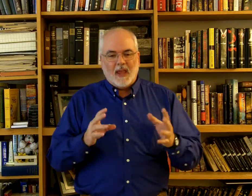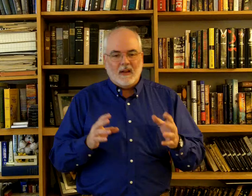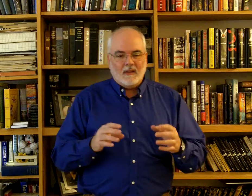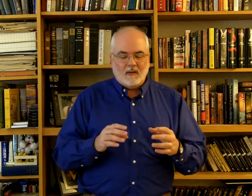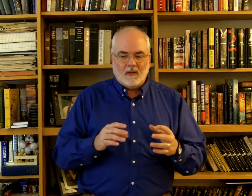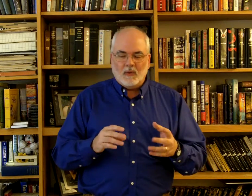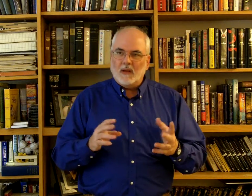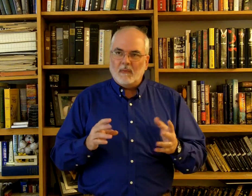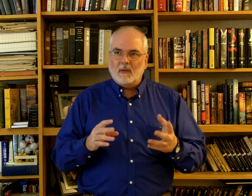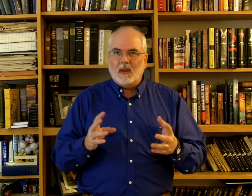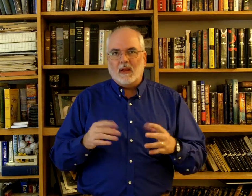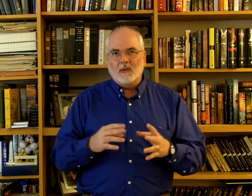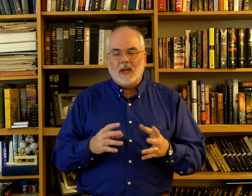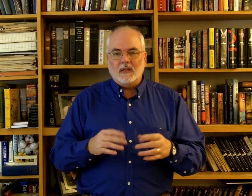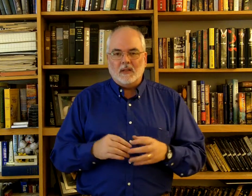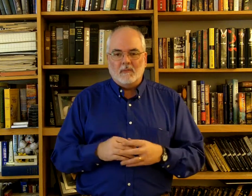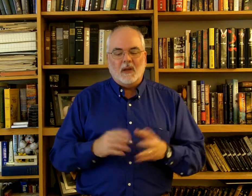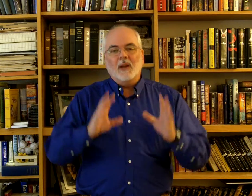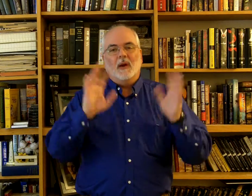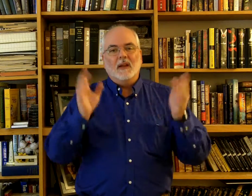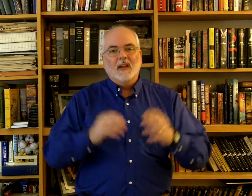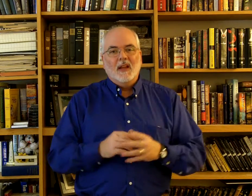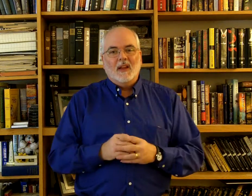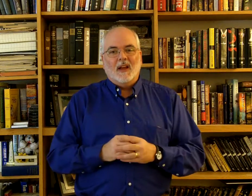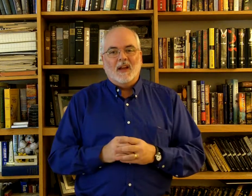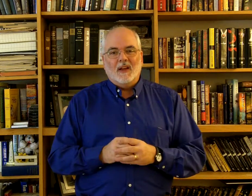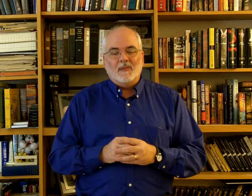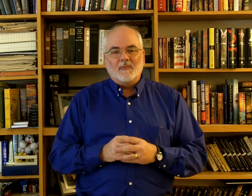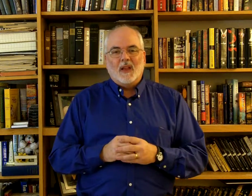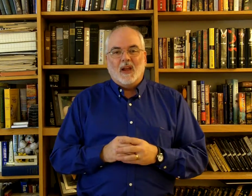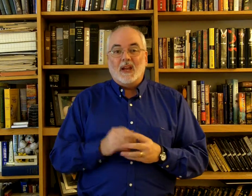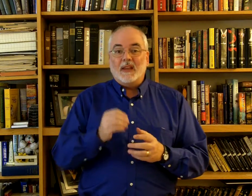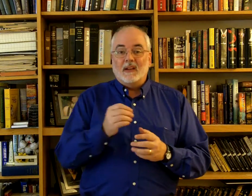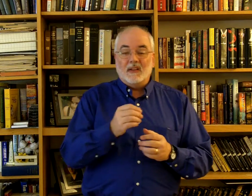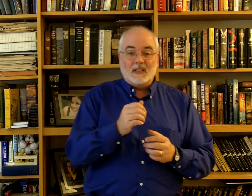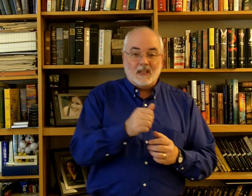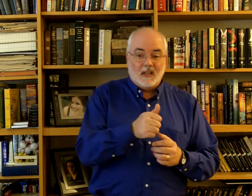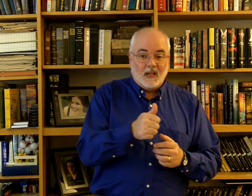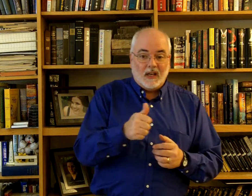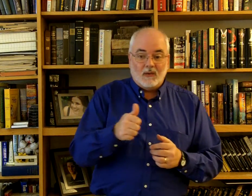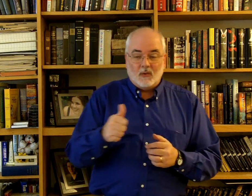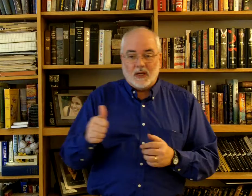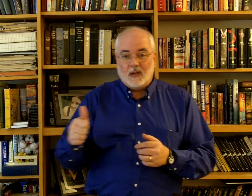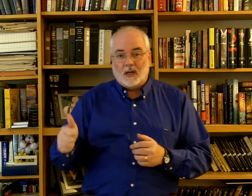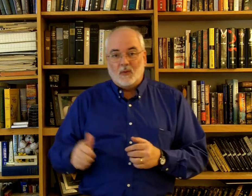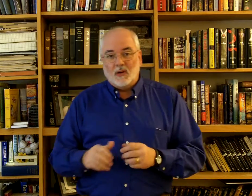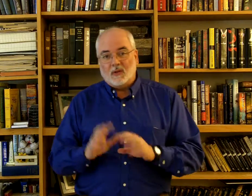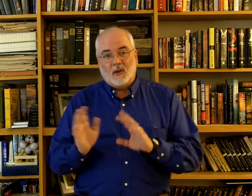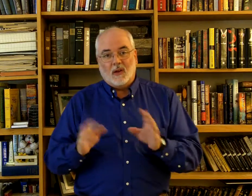and well, they use and some. But anyway, a lot of these single letter words are all left